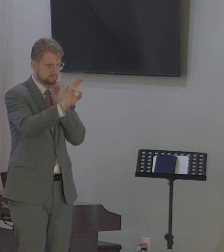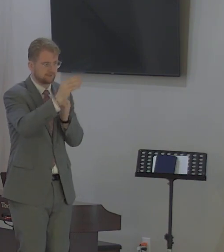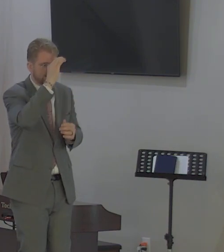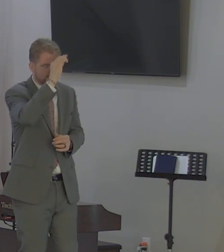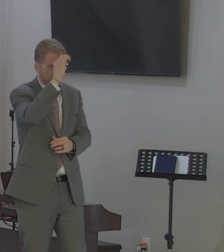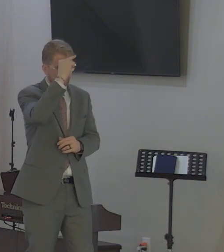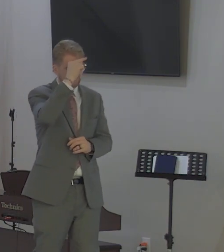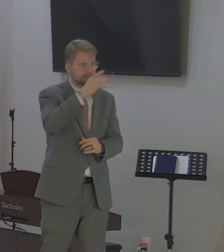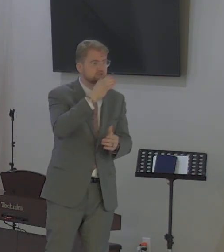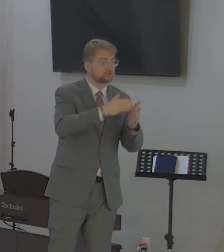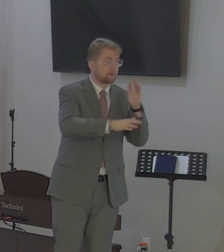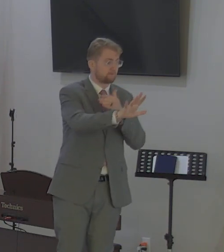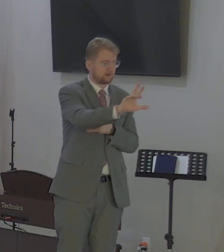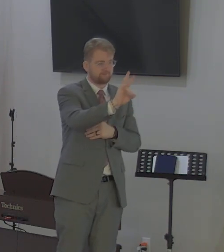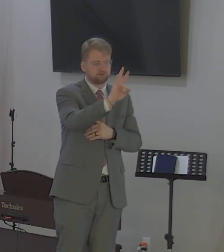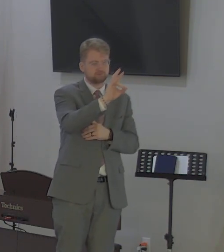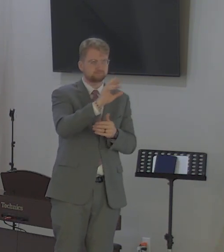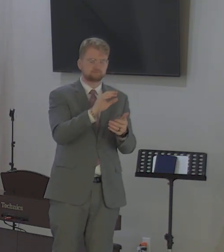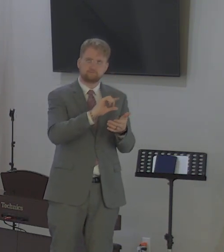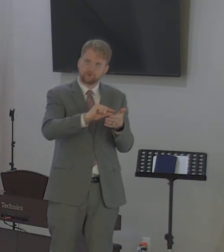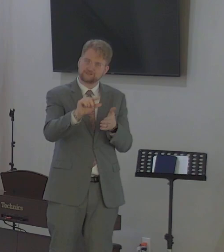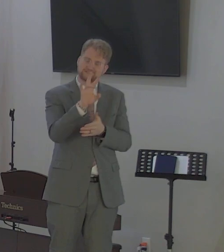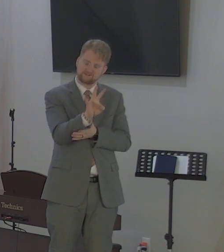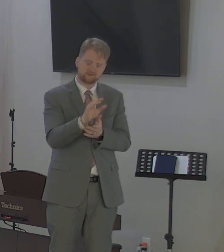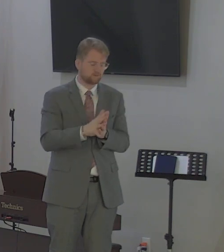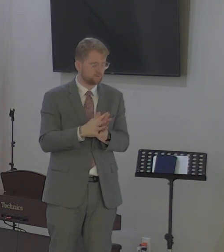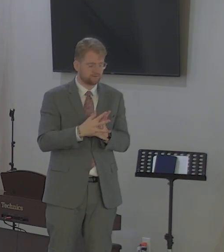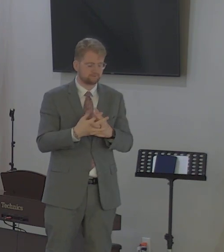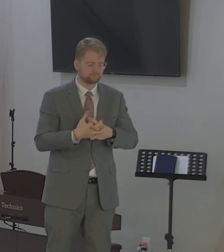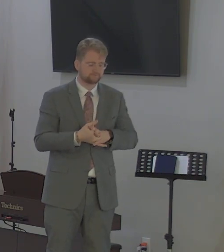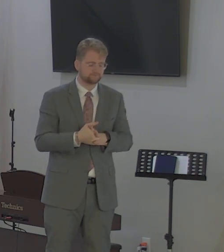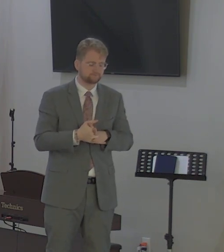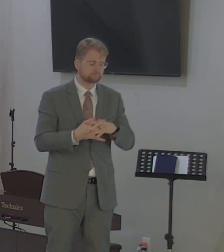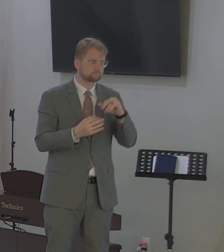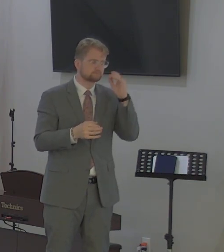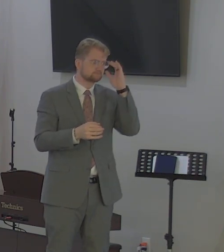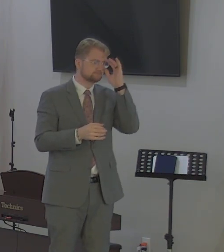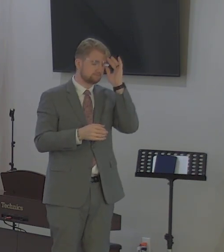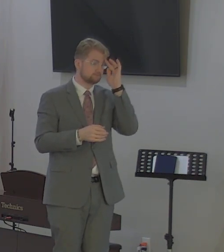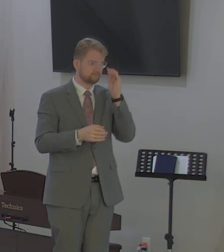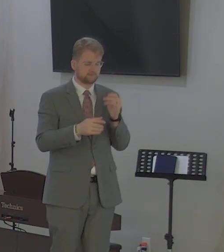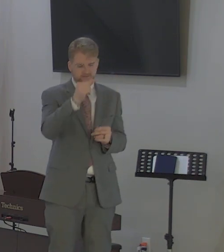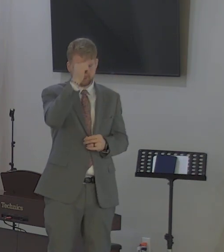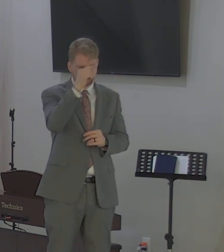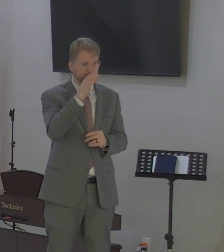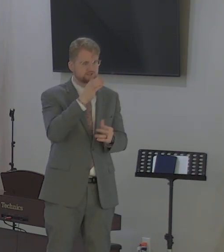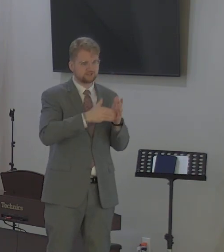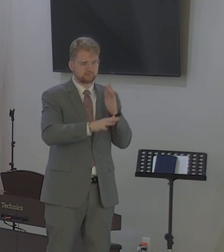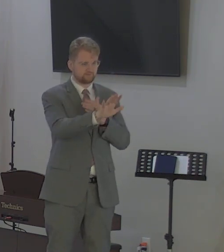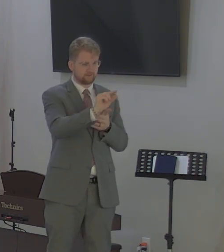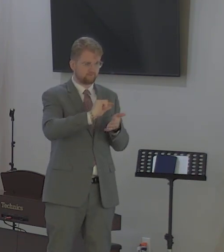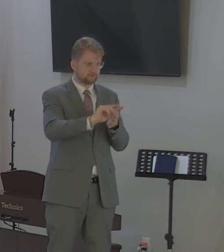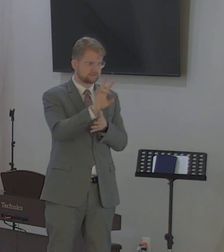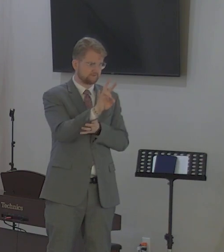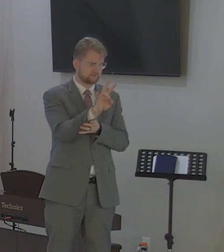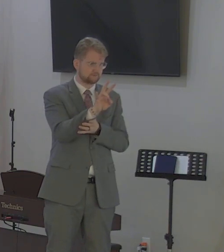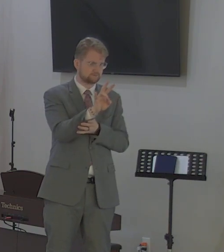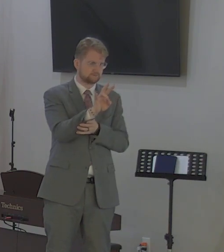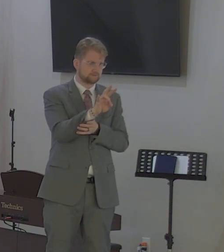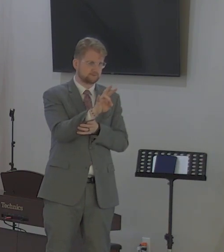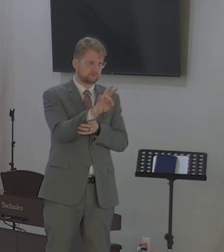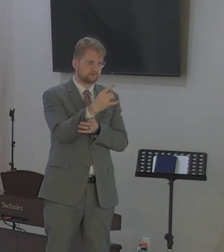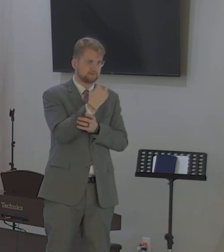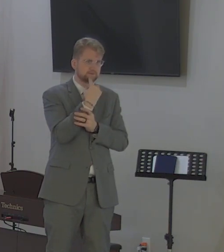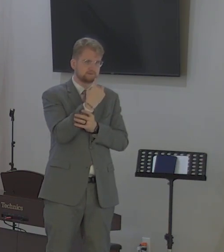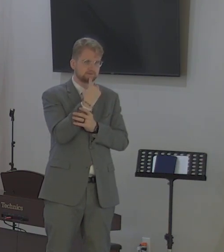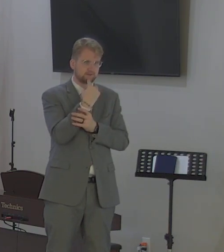chapter 5, verse 7. We went to our text. We're going to come back to the text verse in just a moment, but I just want you to see a couple things here. In verse 7, he says this to